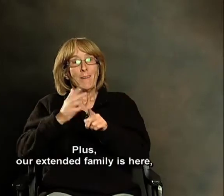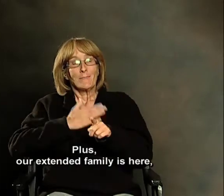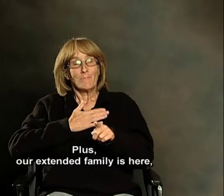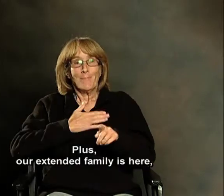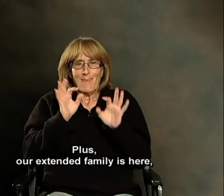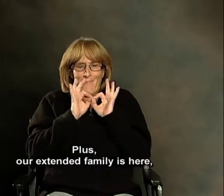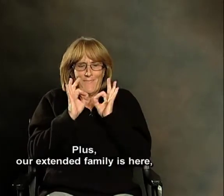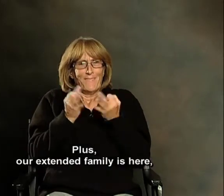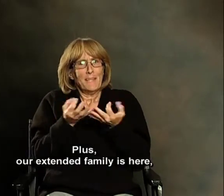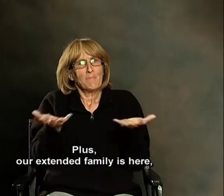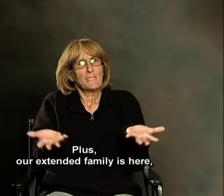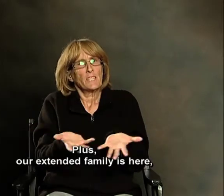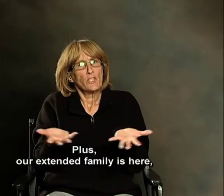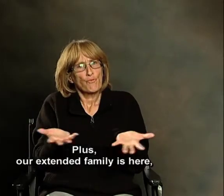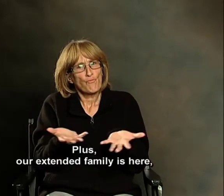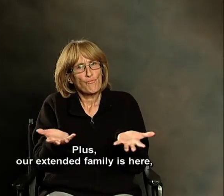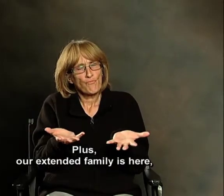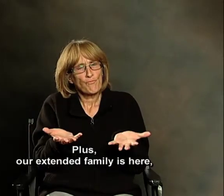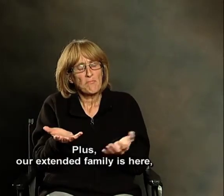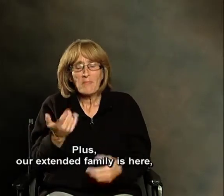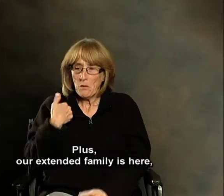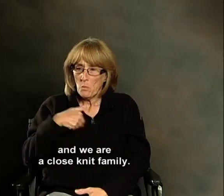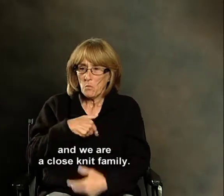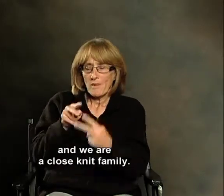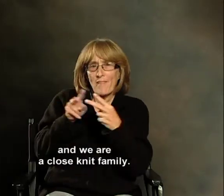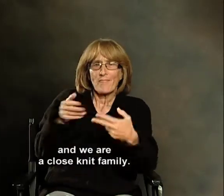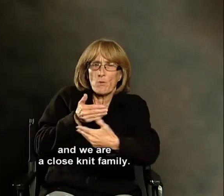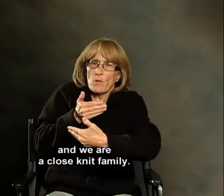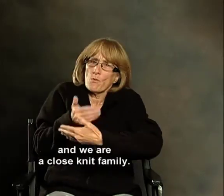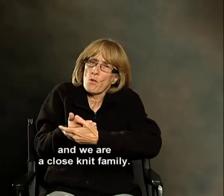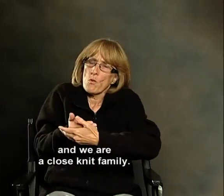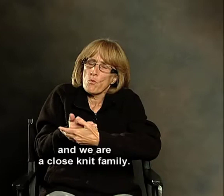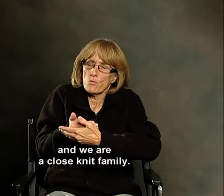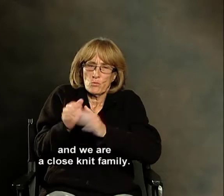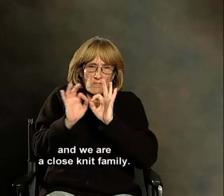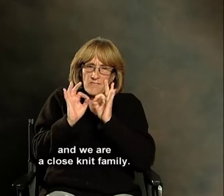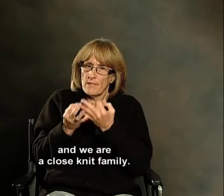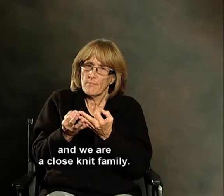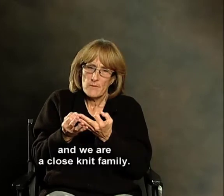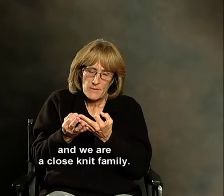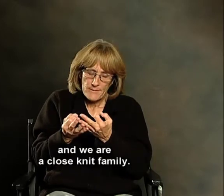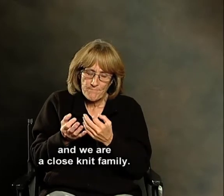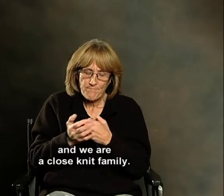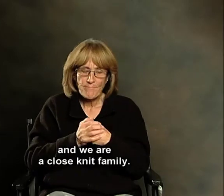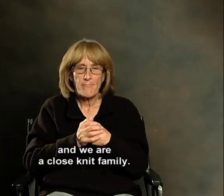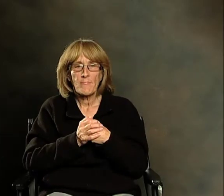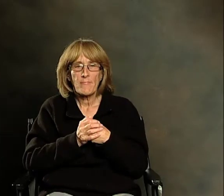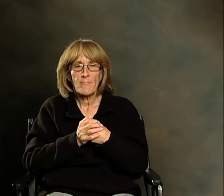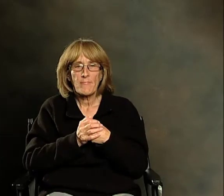Plus, our extended family is here, and we are a close-knit family.